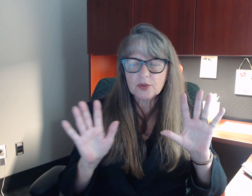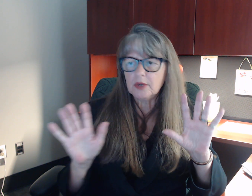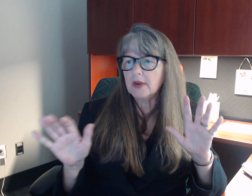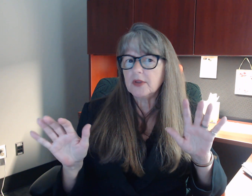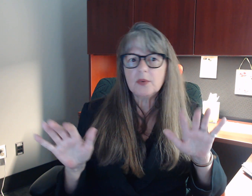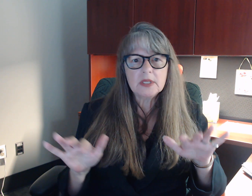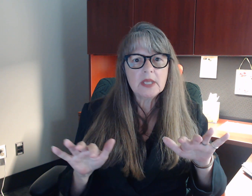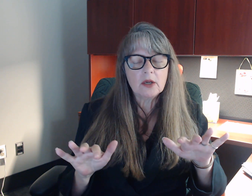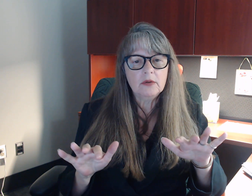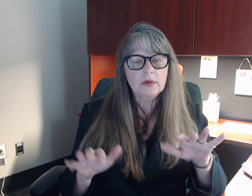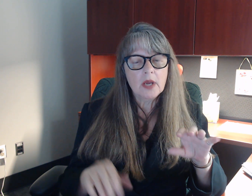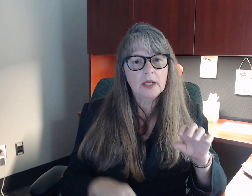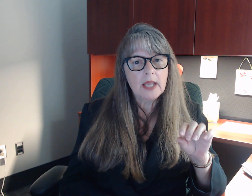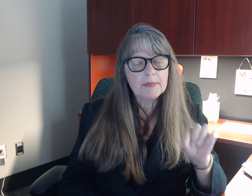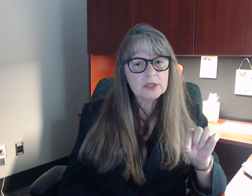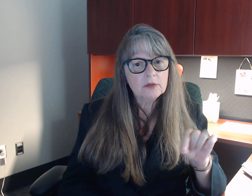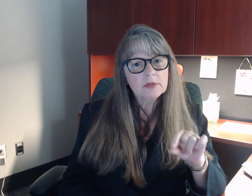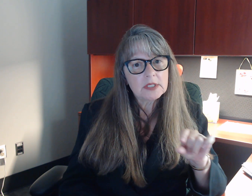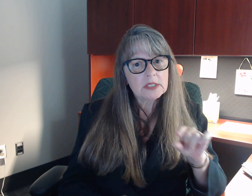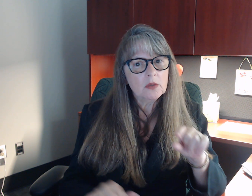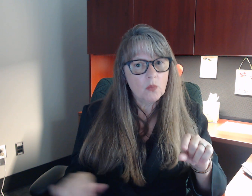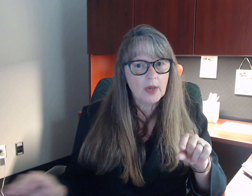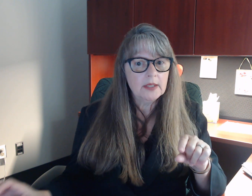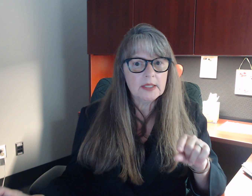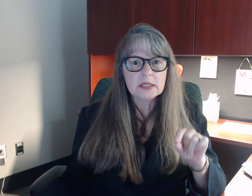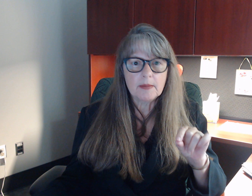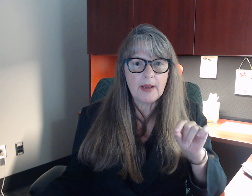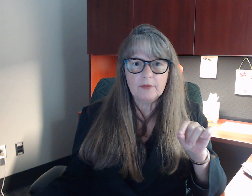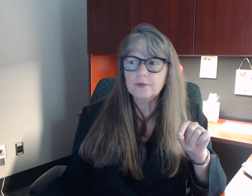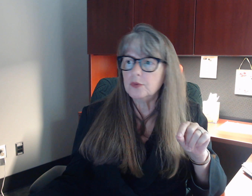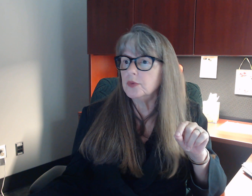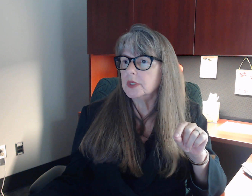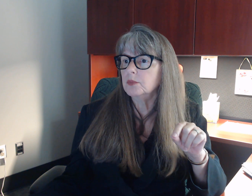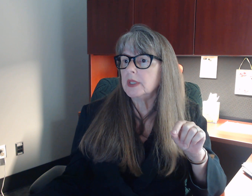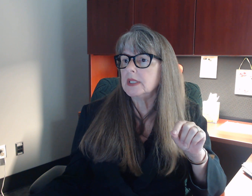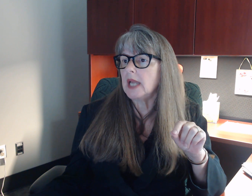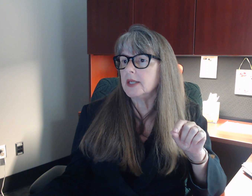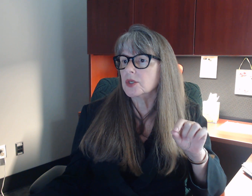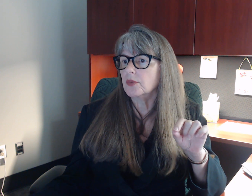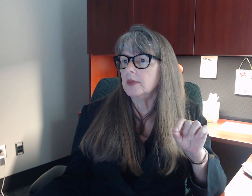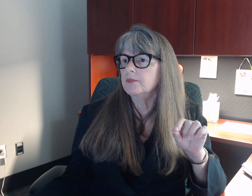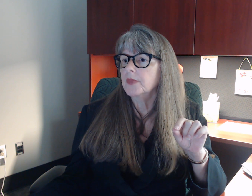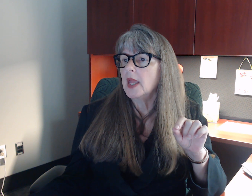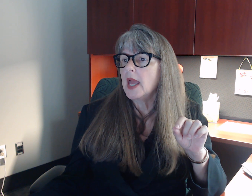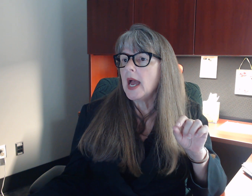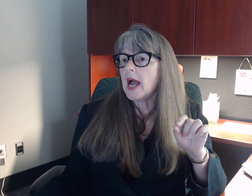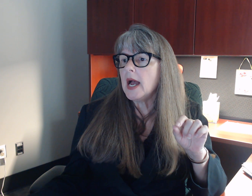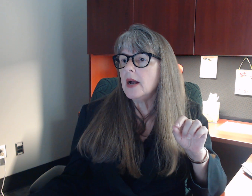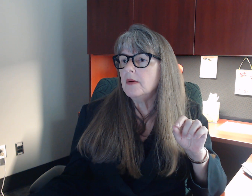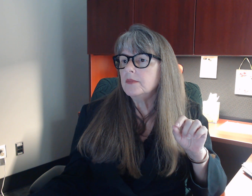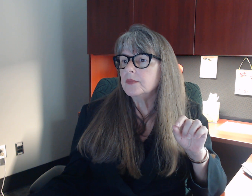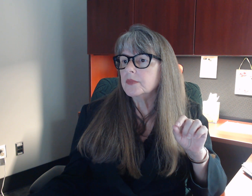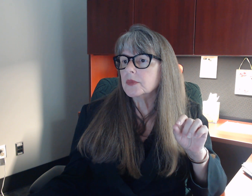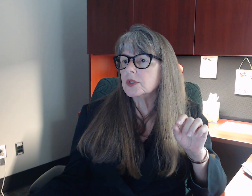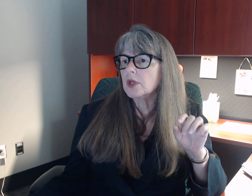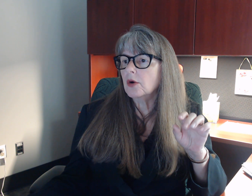I think we did that on episode 61. It's about foods, and we did ice cream. Um, so